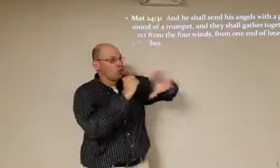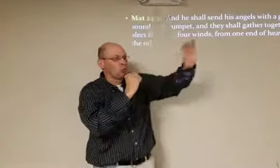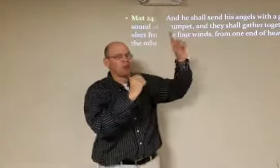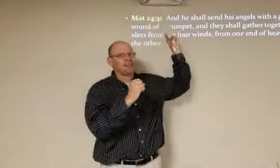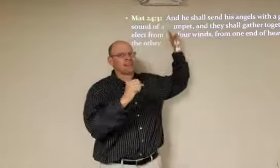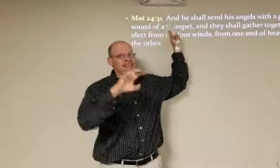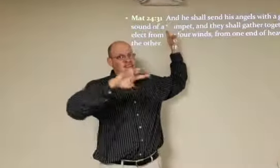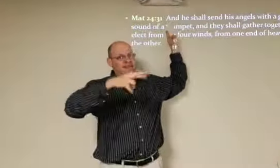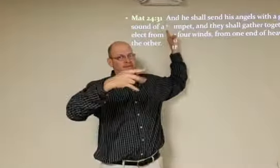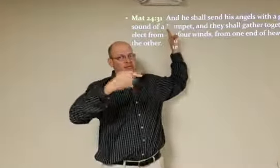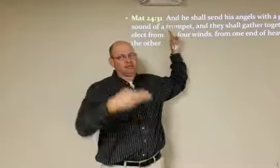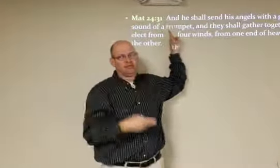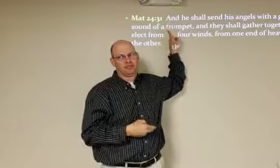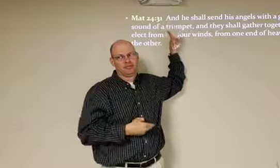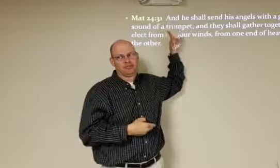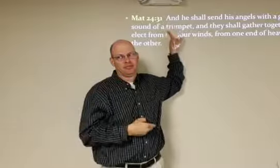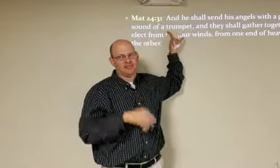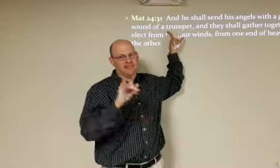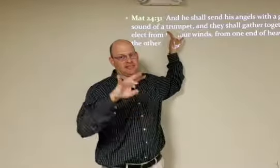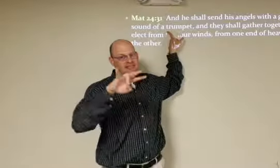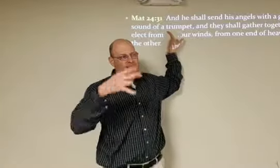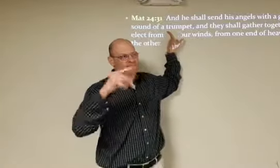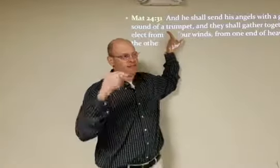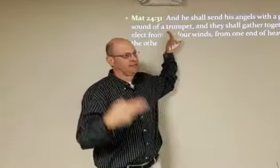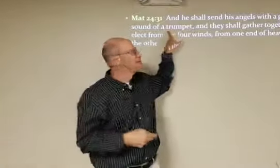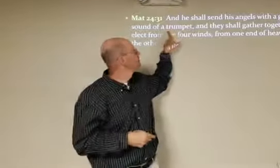and they shall gather together his elect.